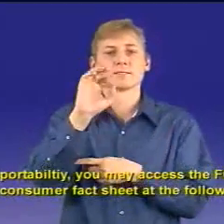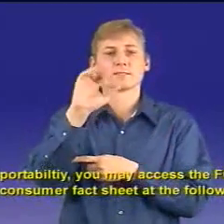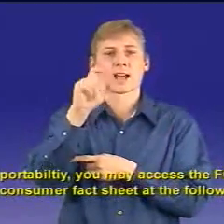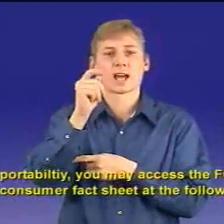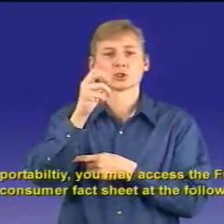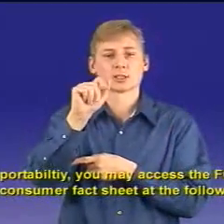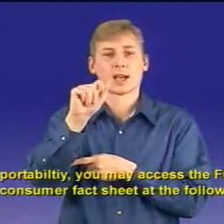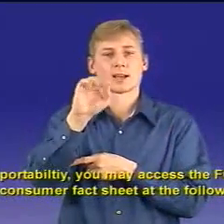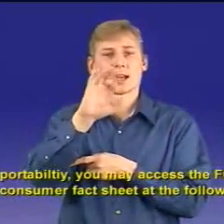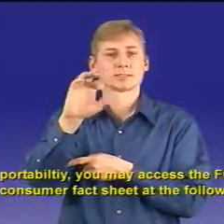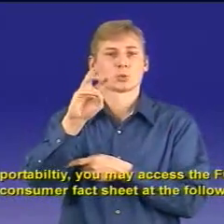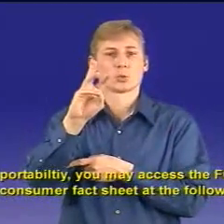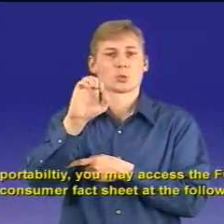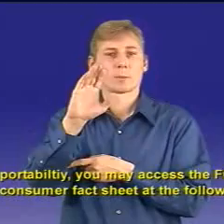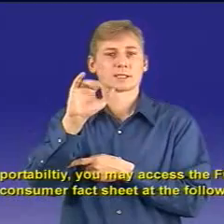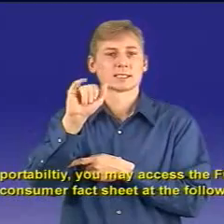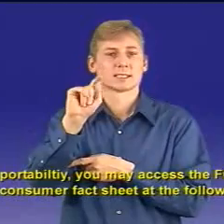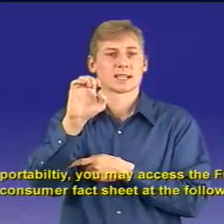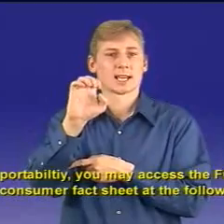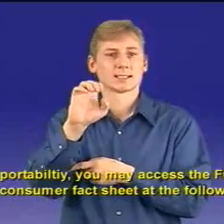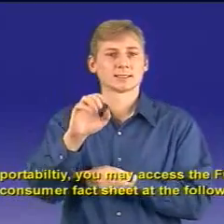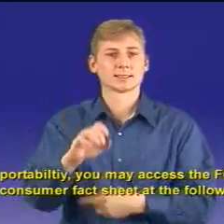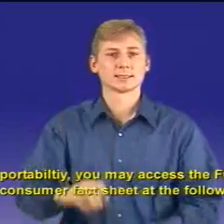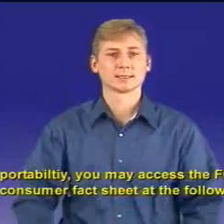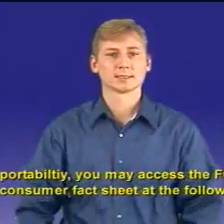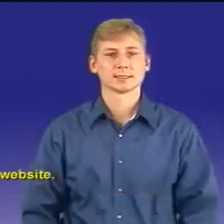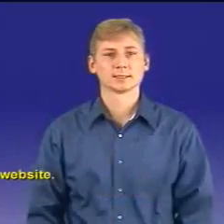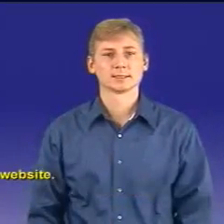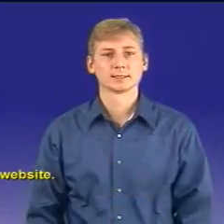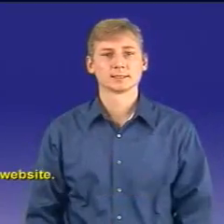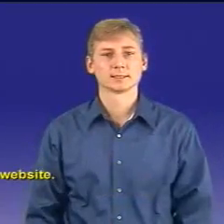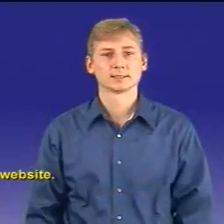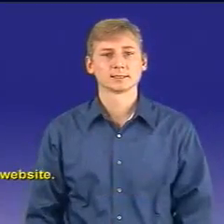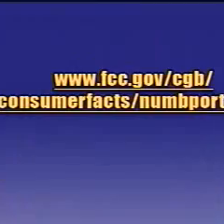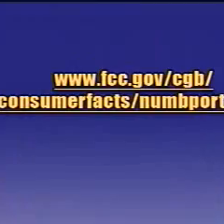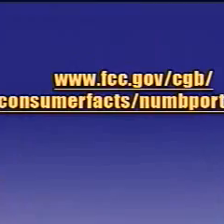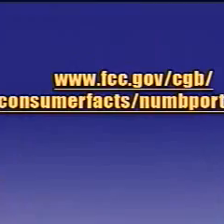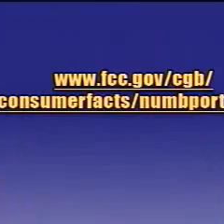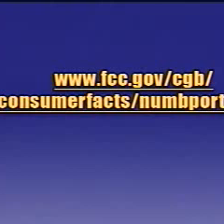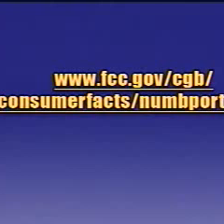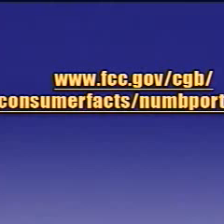portability, you may access the FCC's Consumer Fact Sheet at the following website.